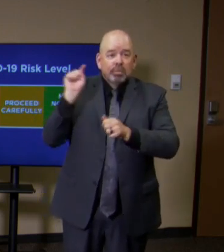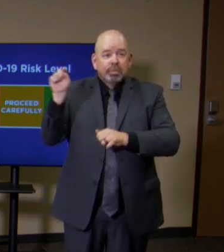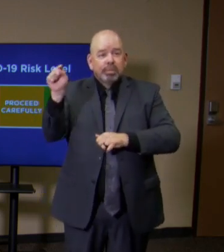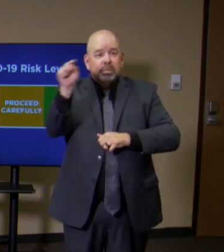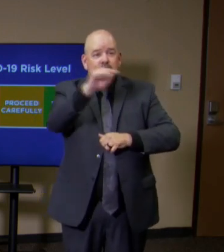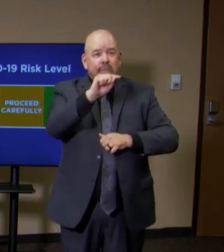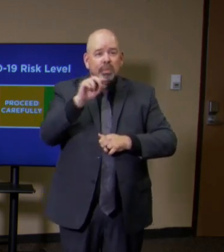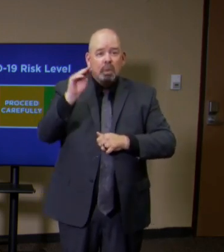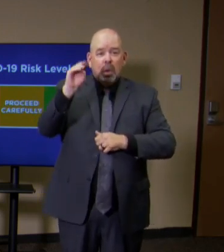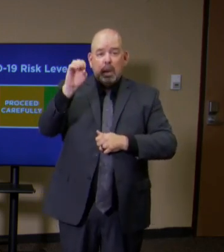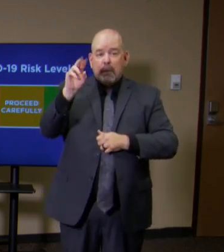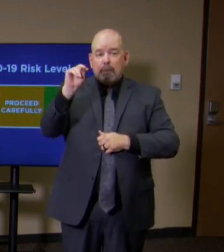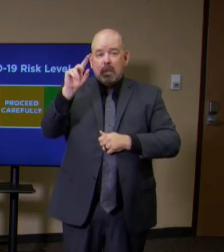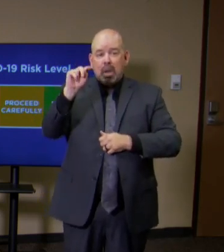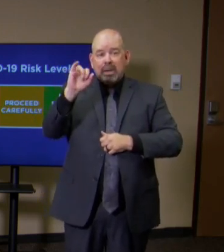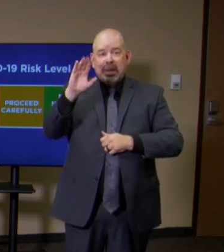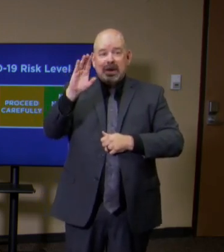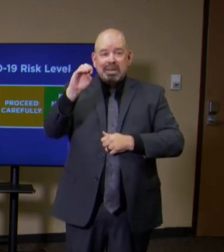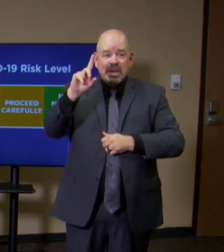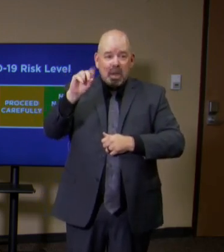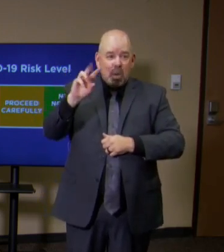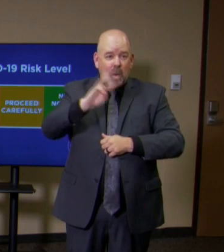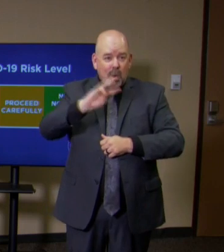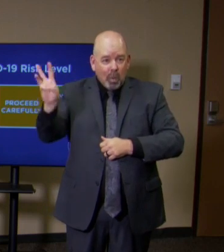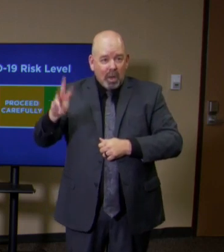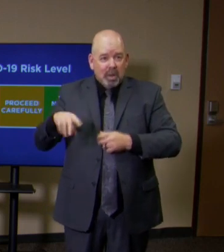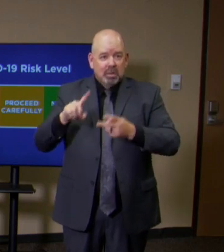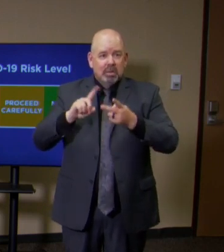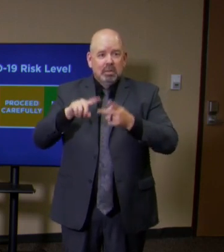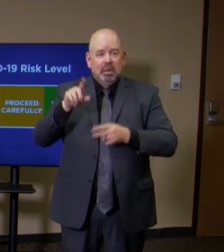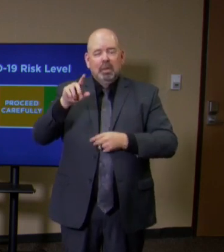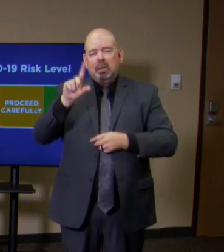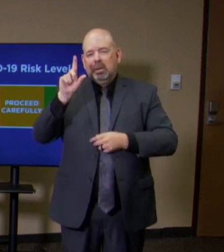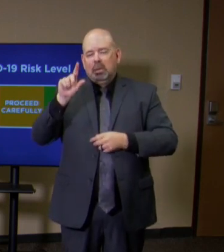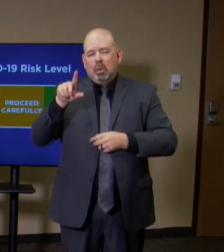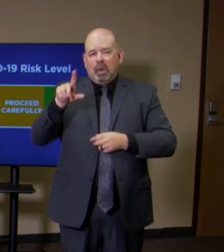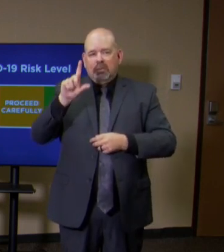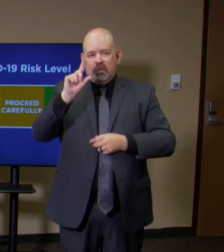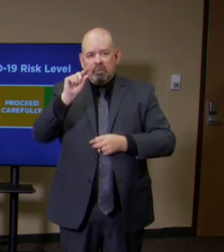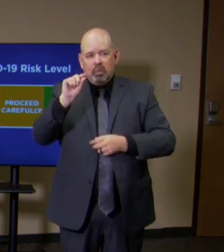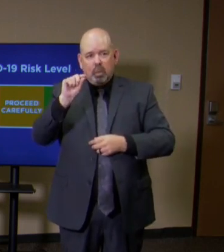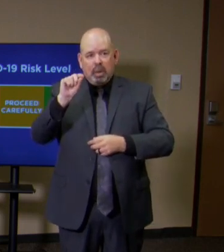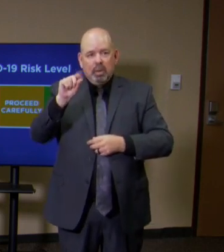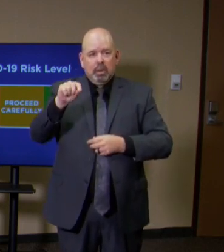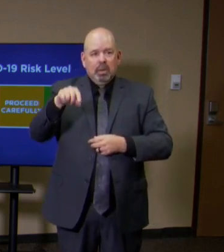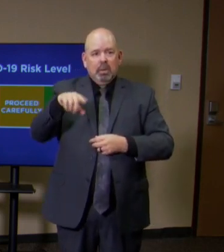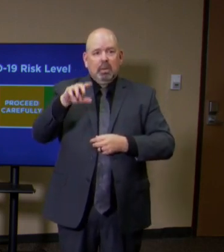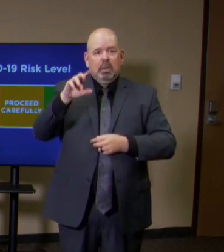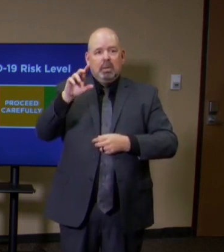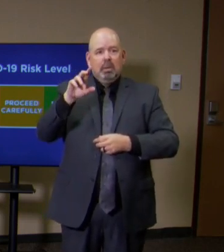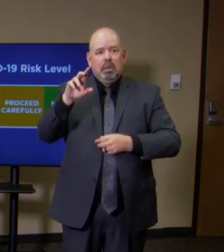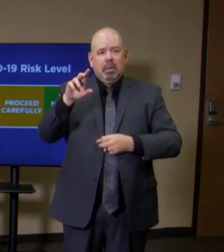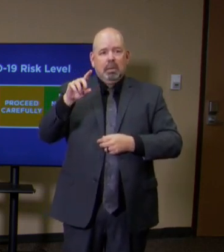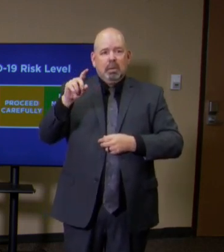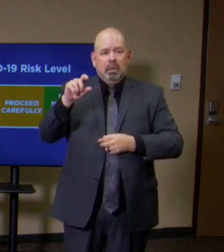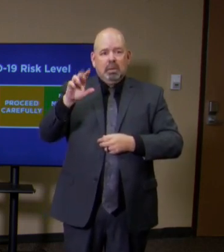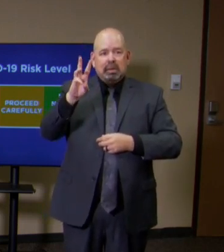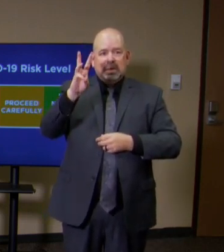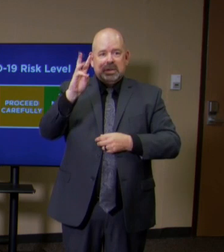and 20 deaths. Skyline Nursing Facility has 60 residents or staff and 3 deaths.